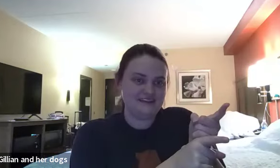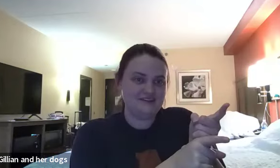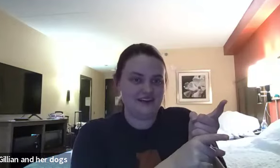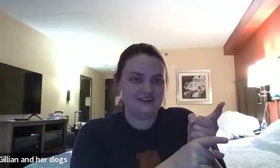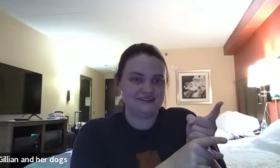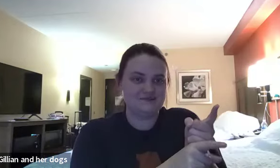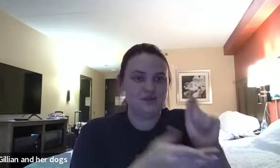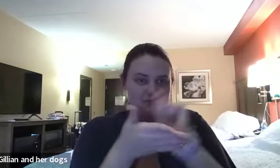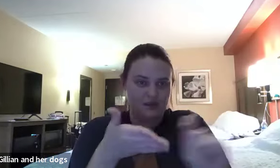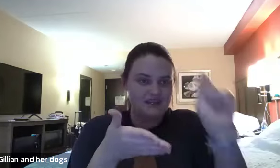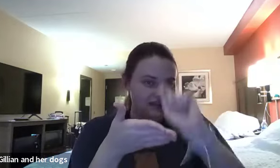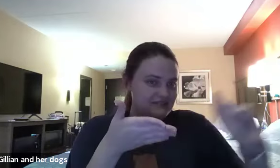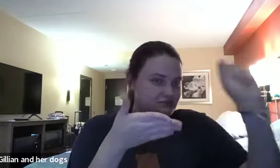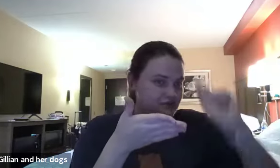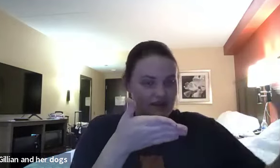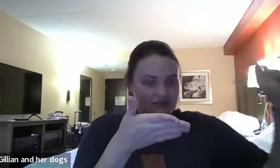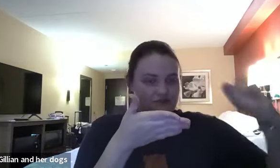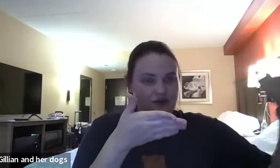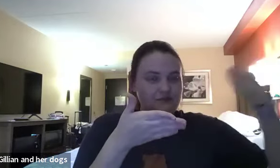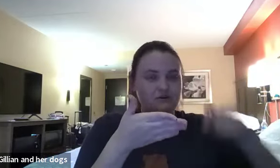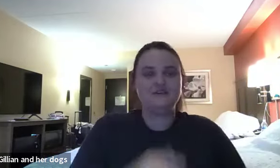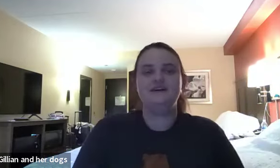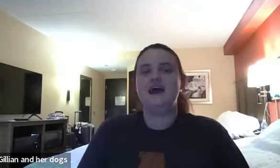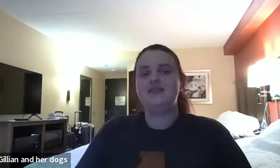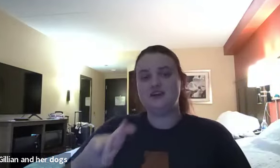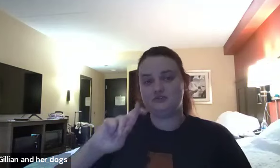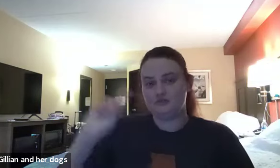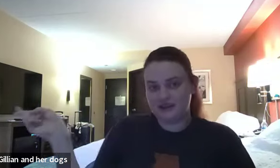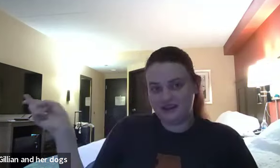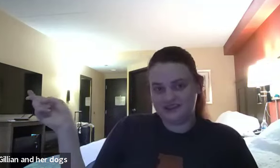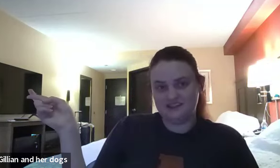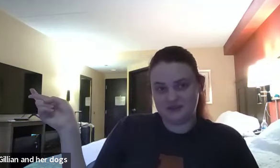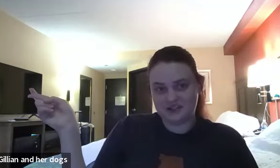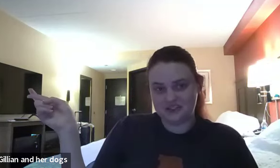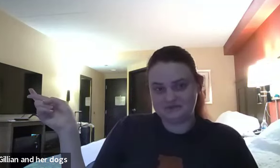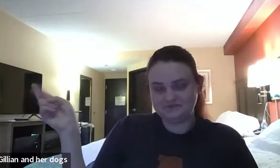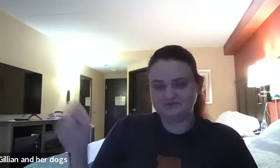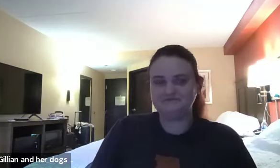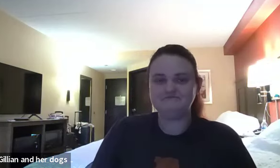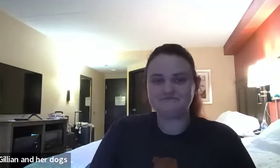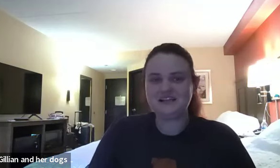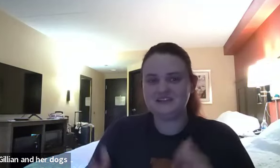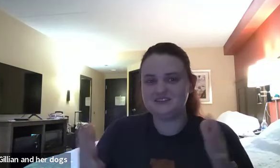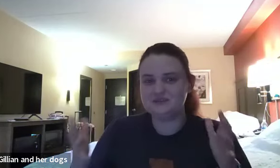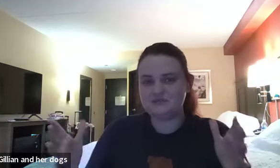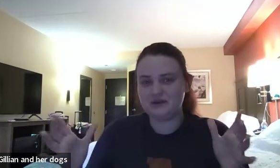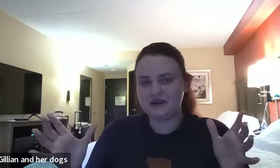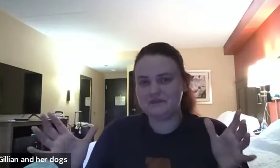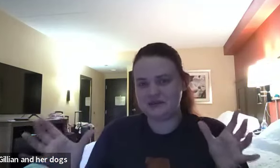in correct, right as a right as you're writing a book, and then right as in a direction. So that's a prime example.